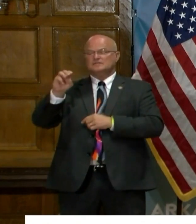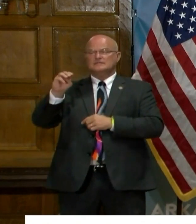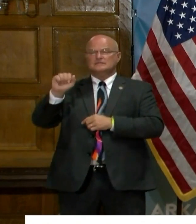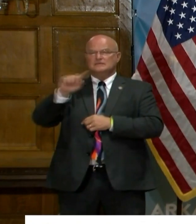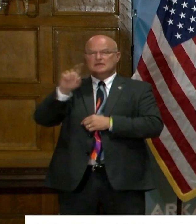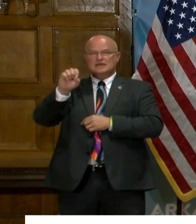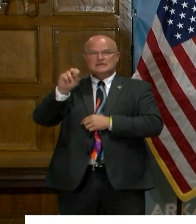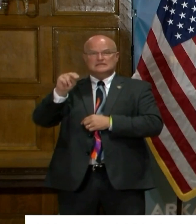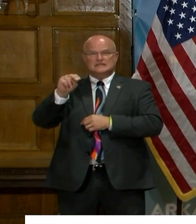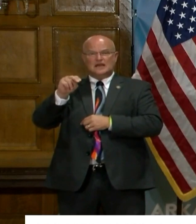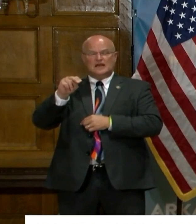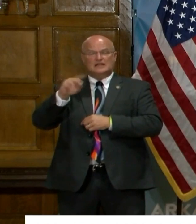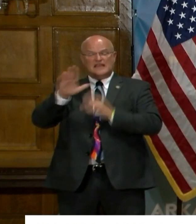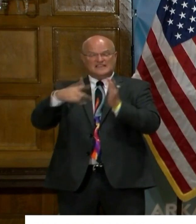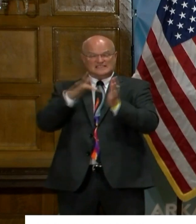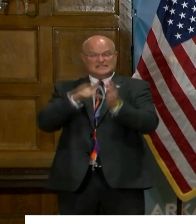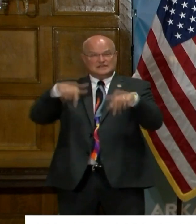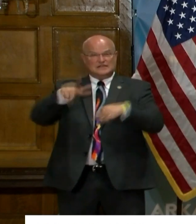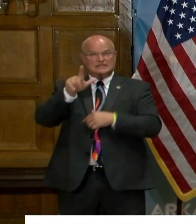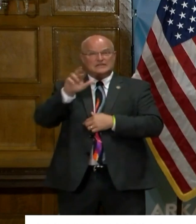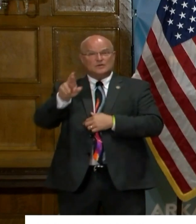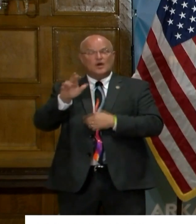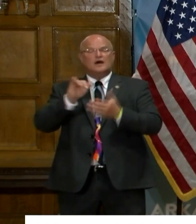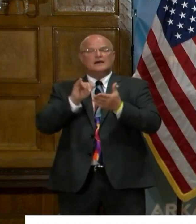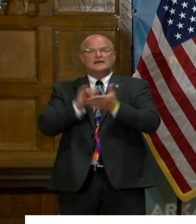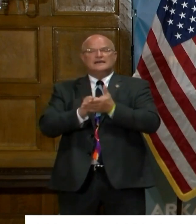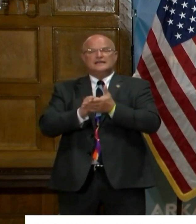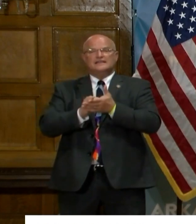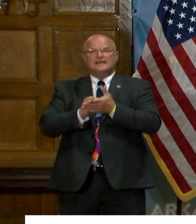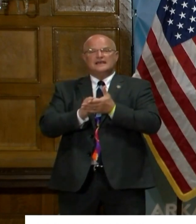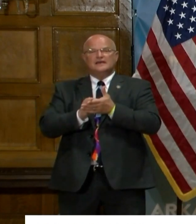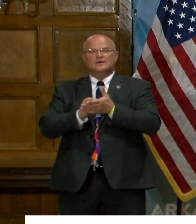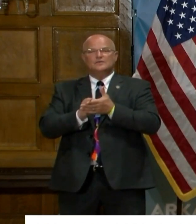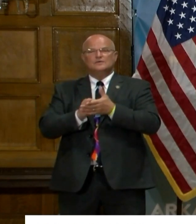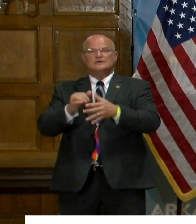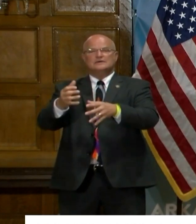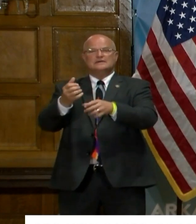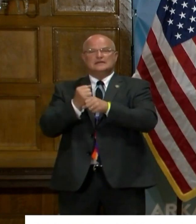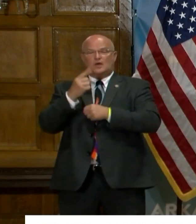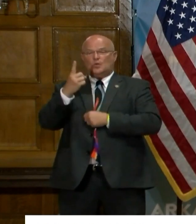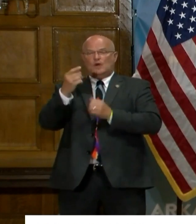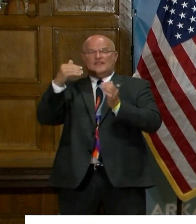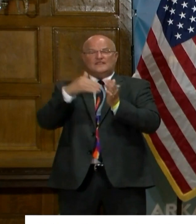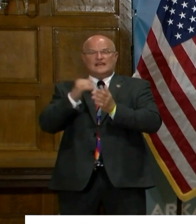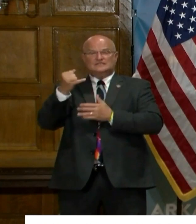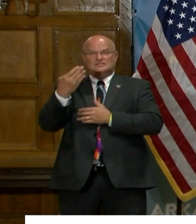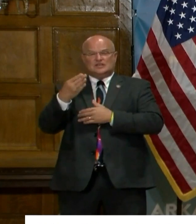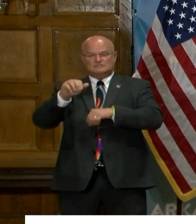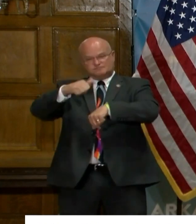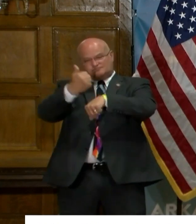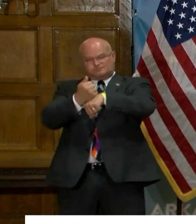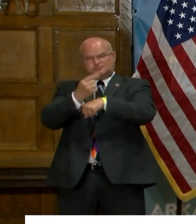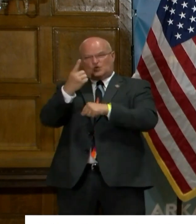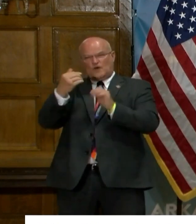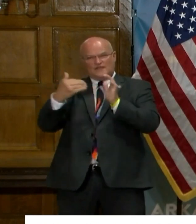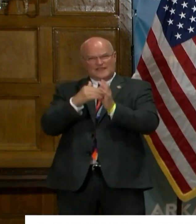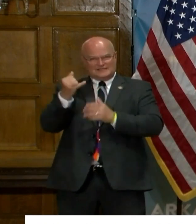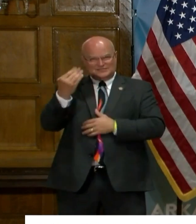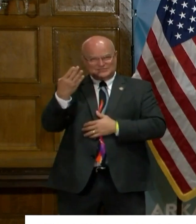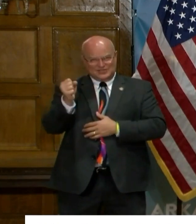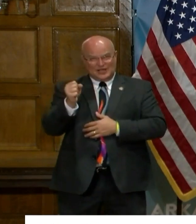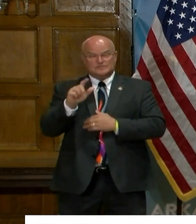their fulfillment center in Little Rock that's going to take 1,000 jobs, or going to create 1,000 jobs.